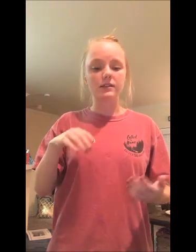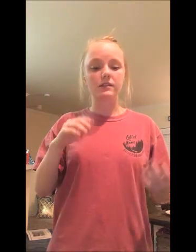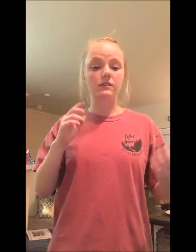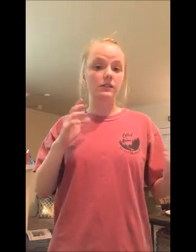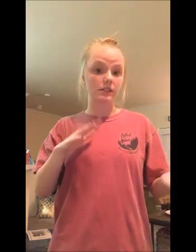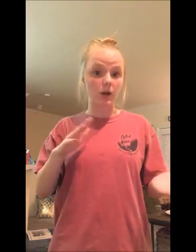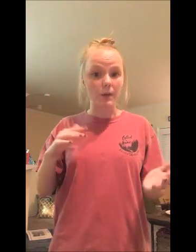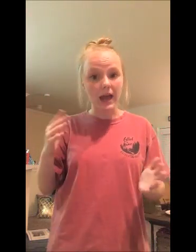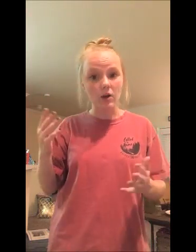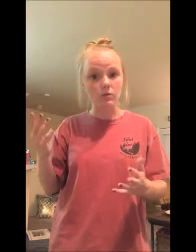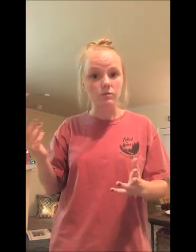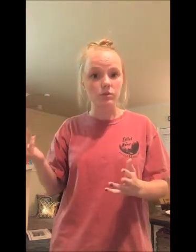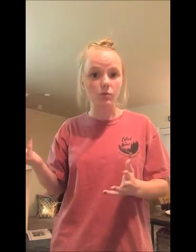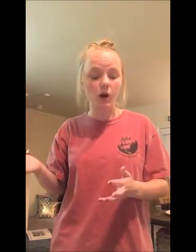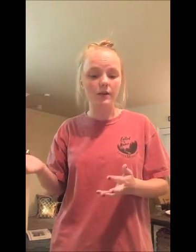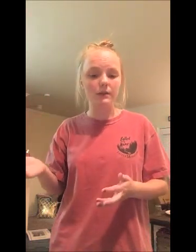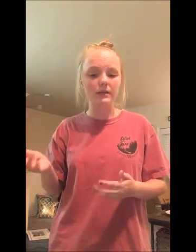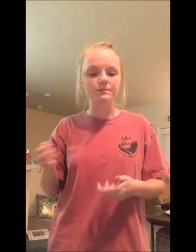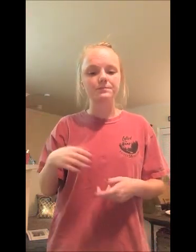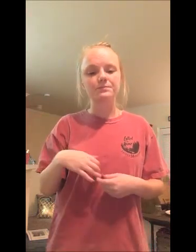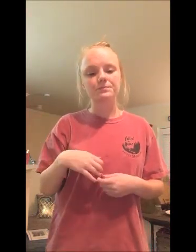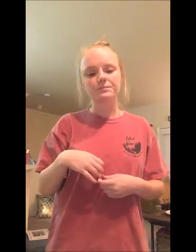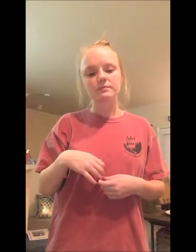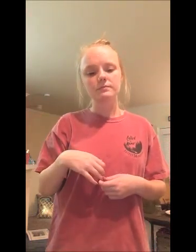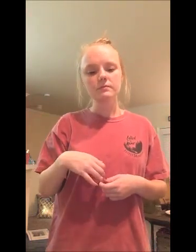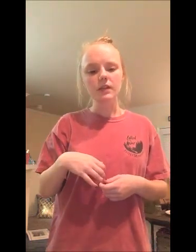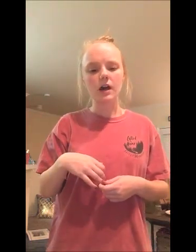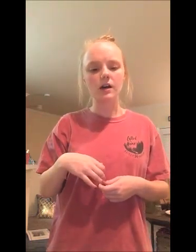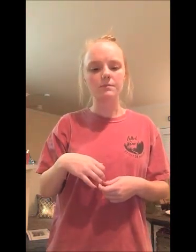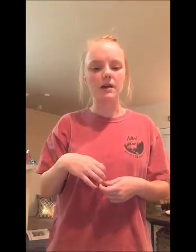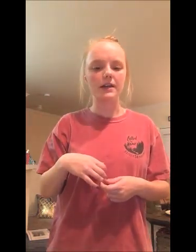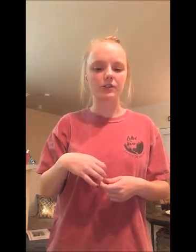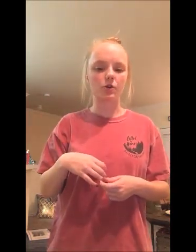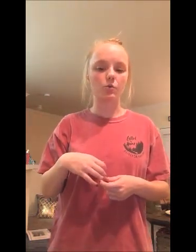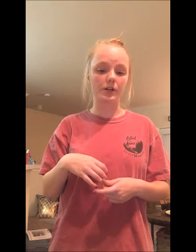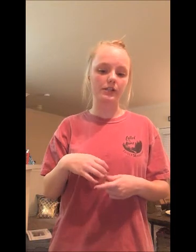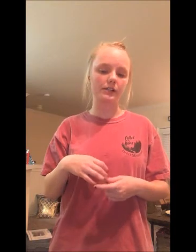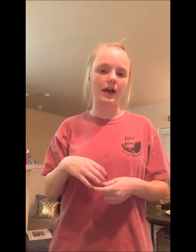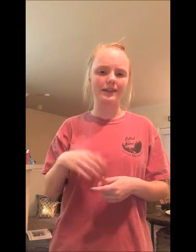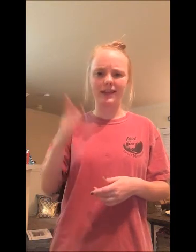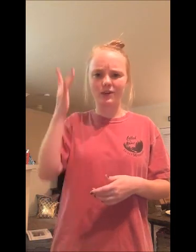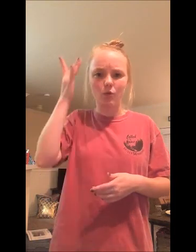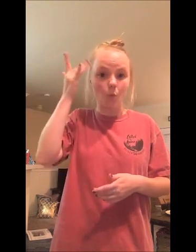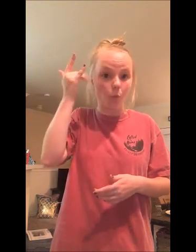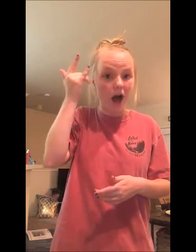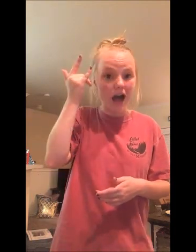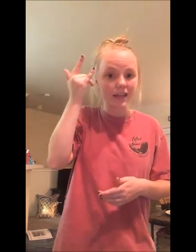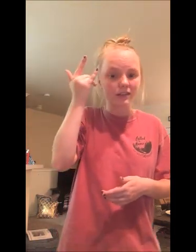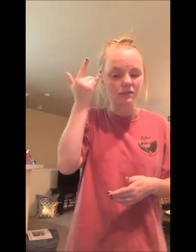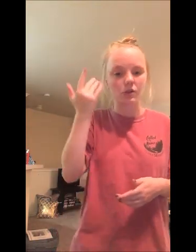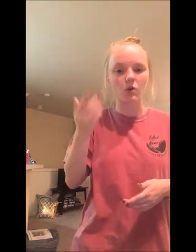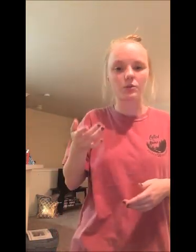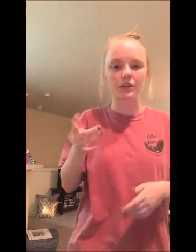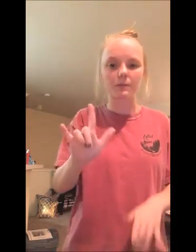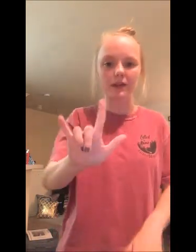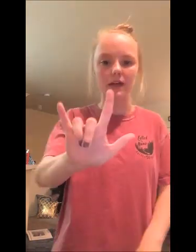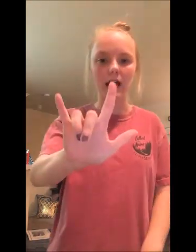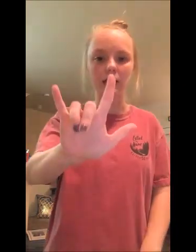is, somehow you want me. And so we're going to sign like why. So you're going to make the I love